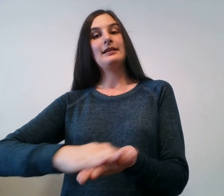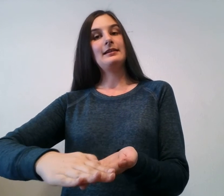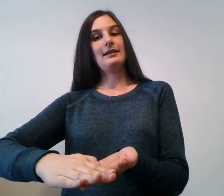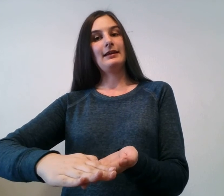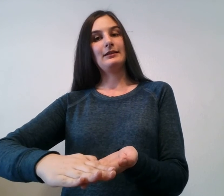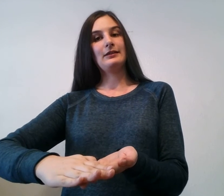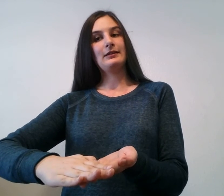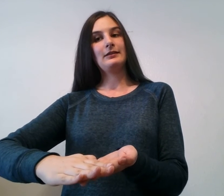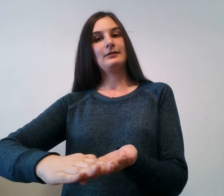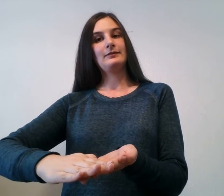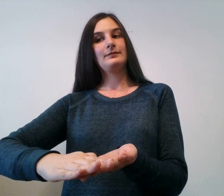Nice.